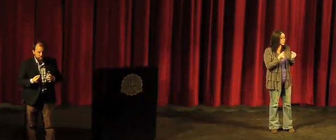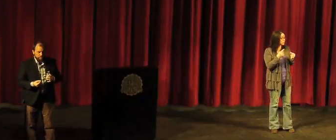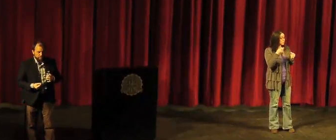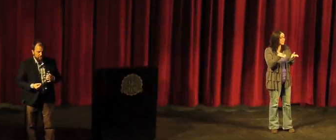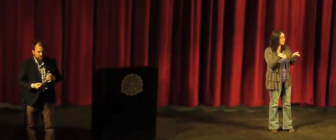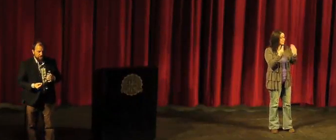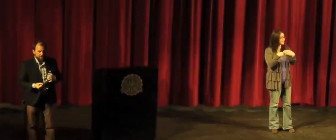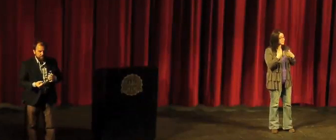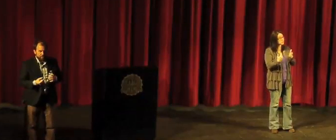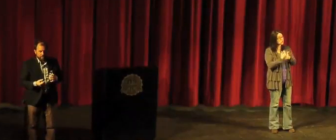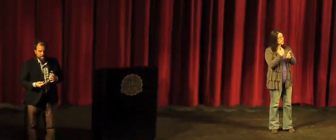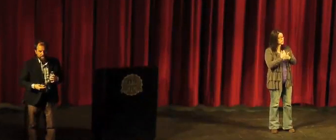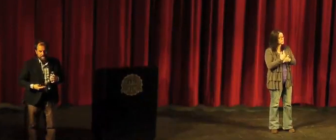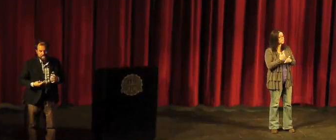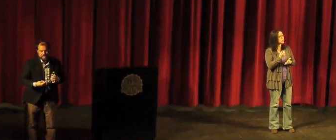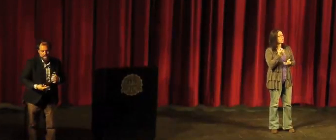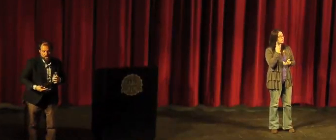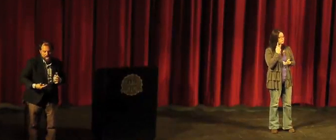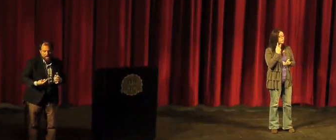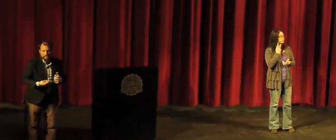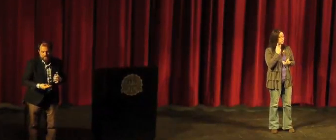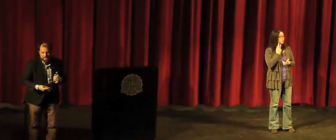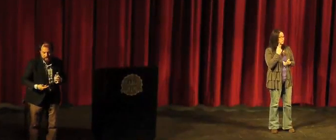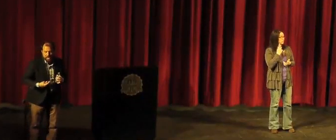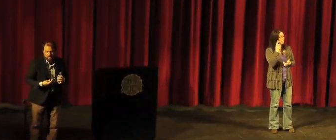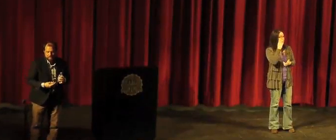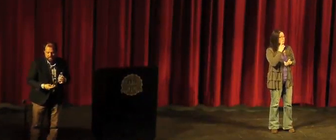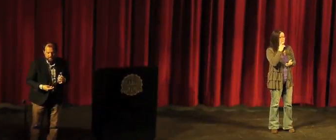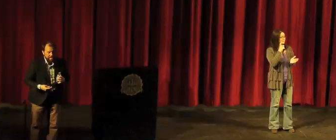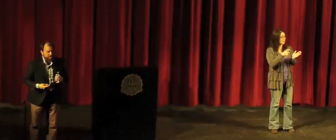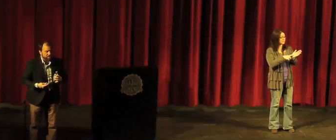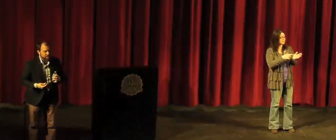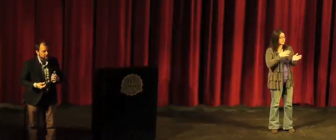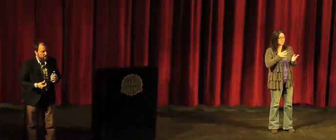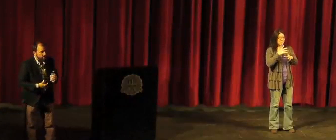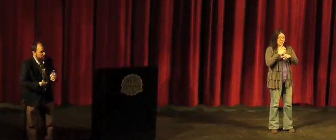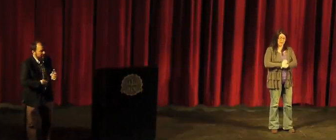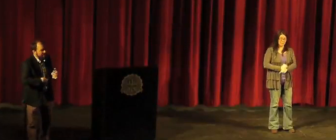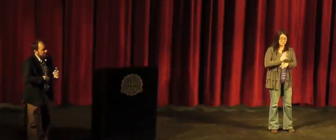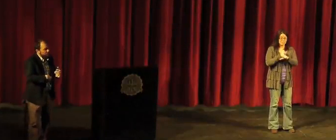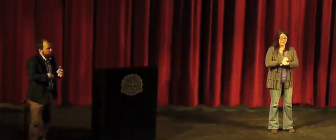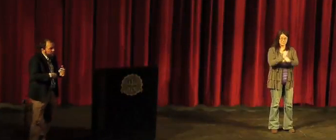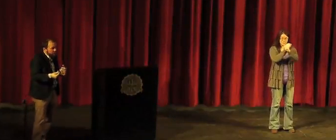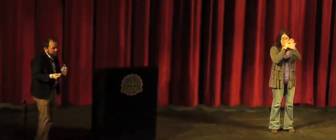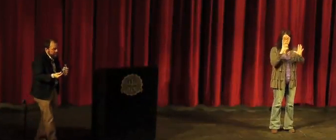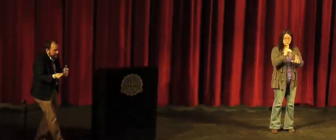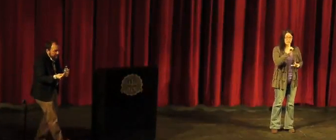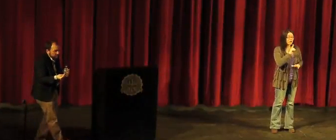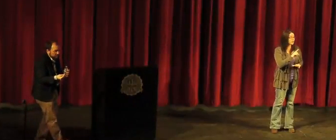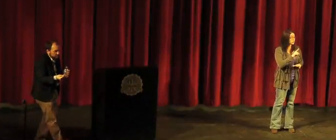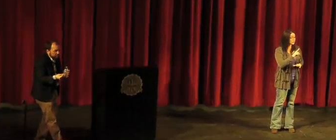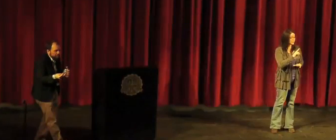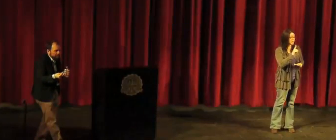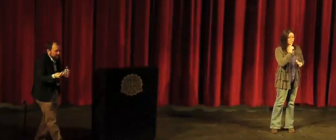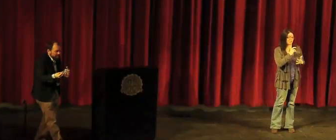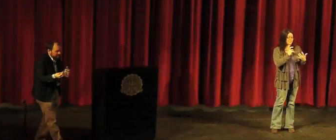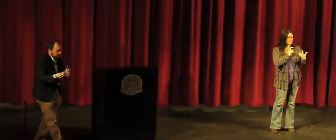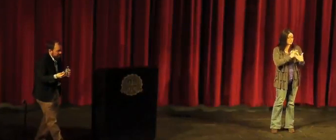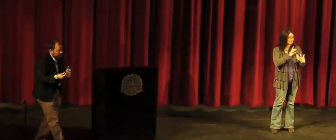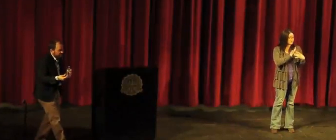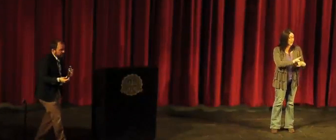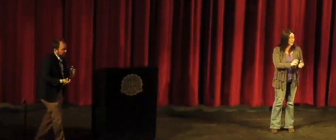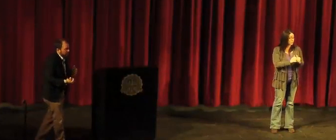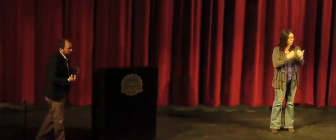a new appreciation for recognizing that our habits and our habits of imagining are actually really tied with our